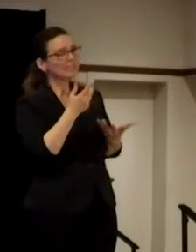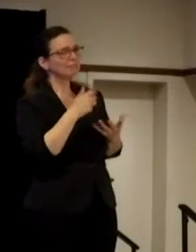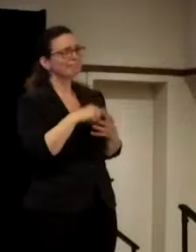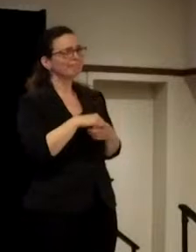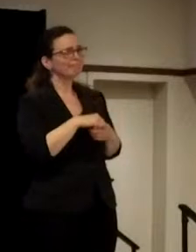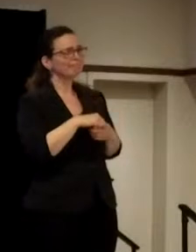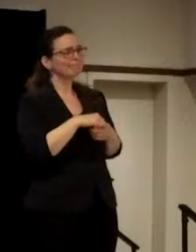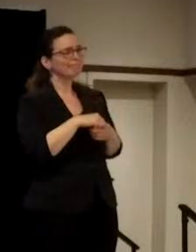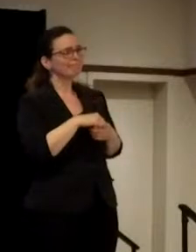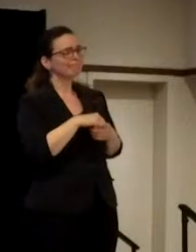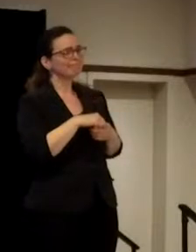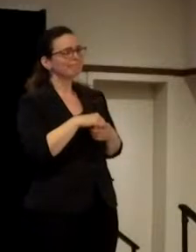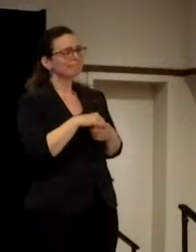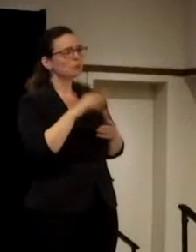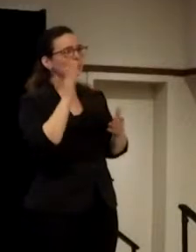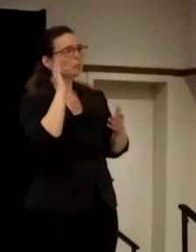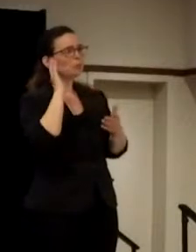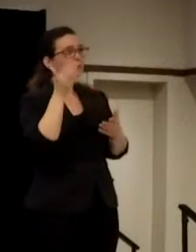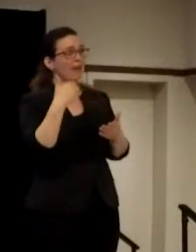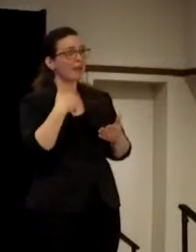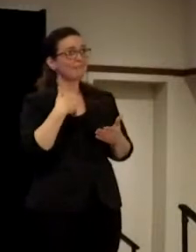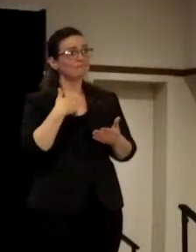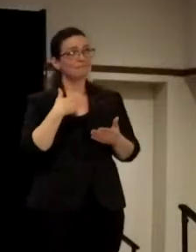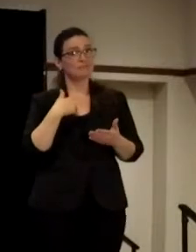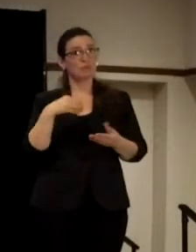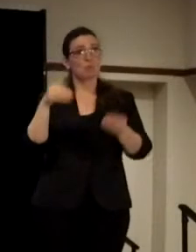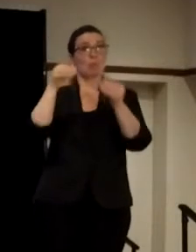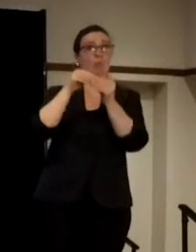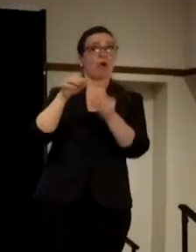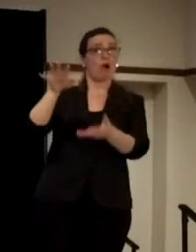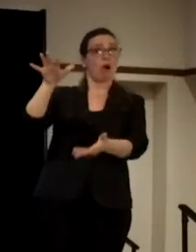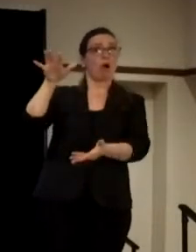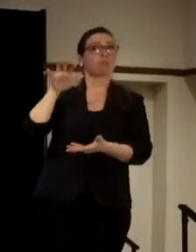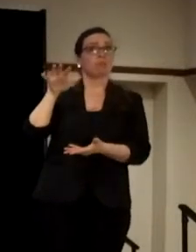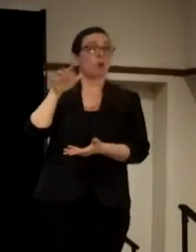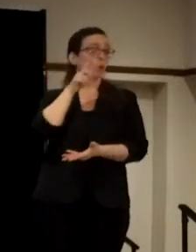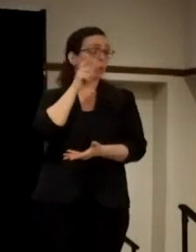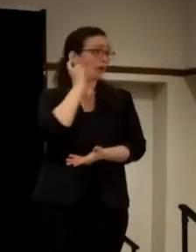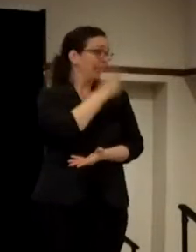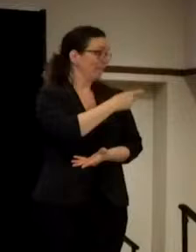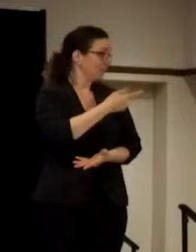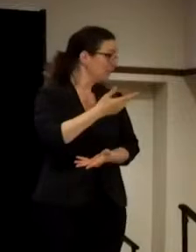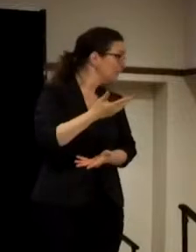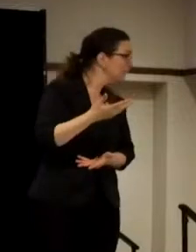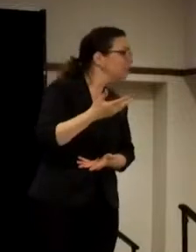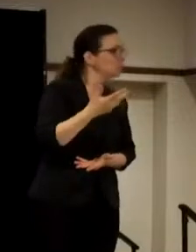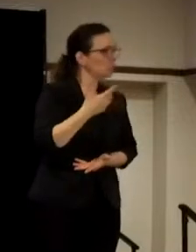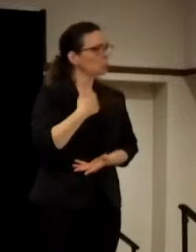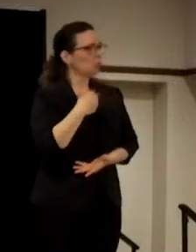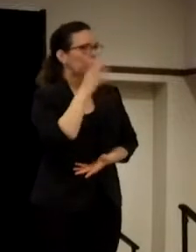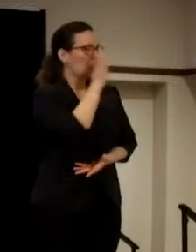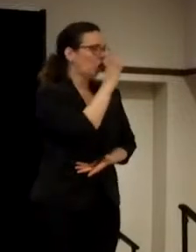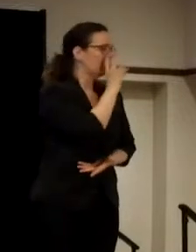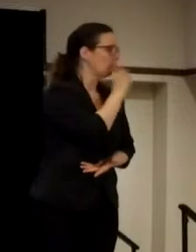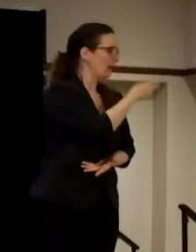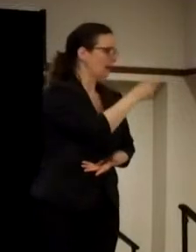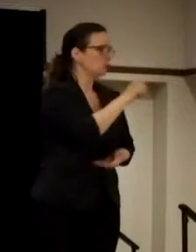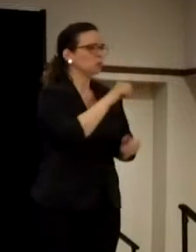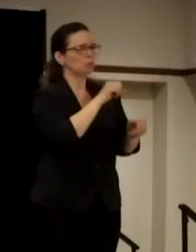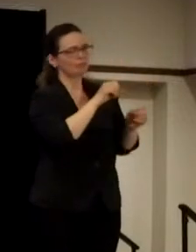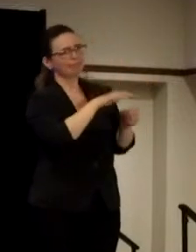we're gonna have more supply than demand. If we don't now, technically we will very soon. So we want to start those conversations